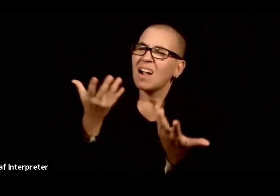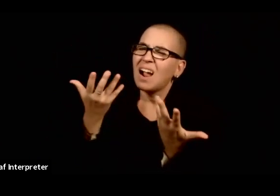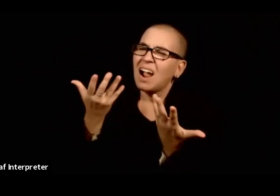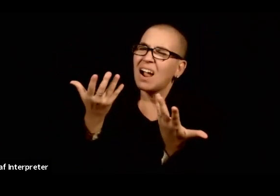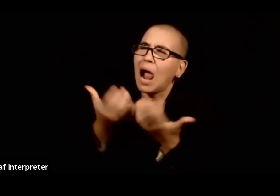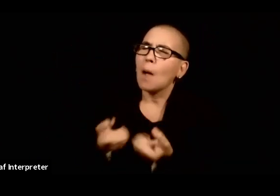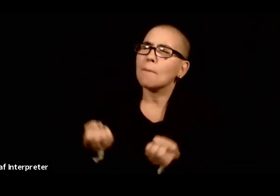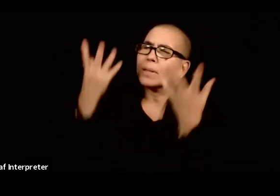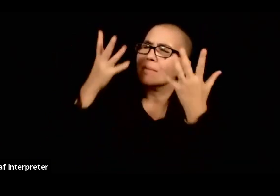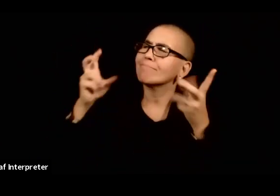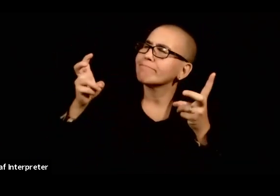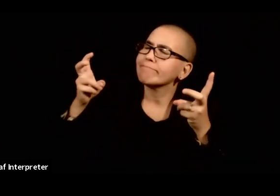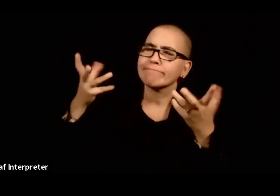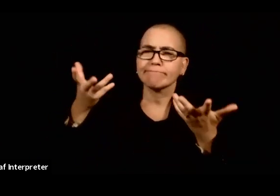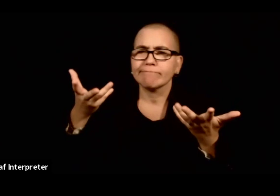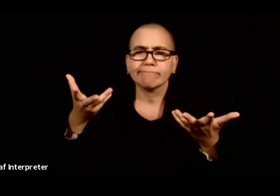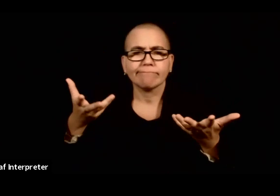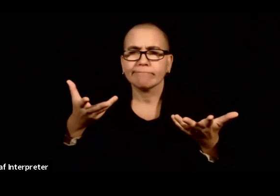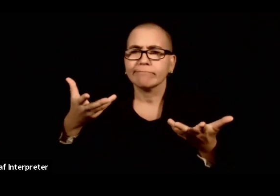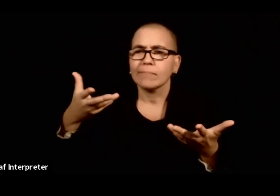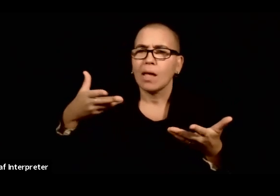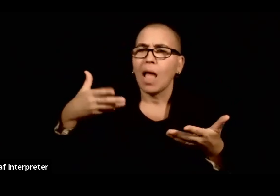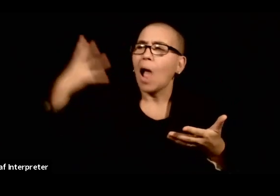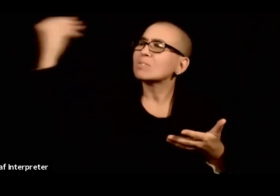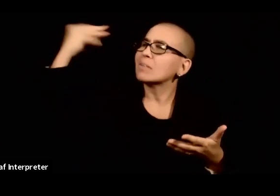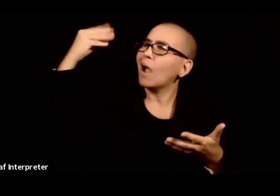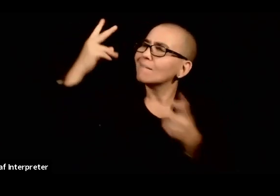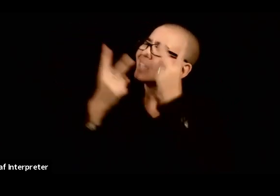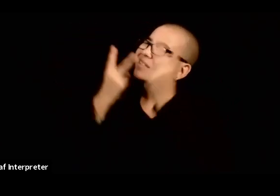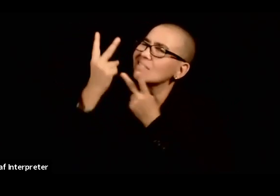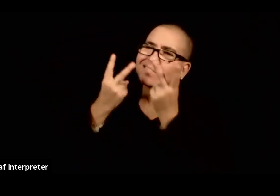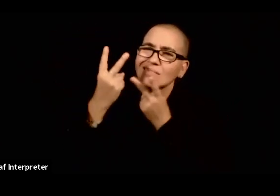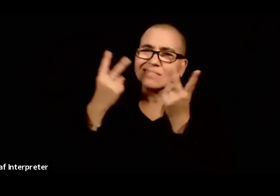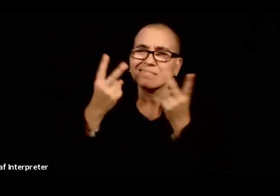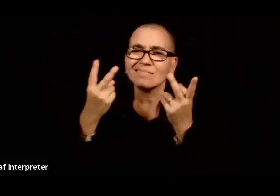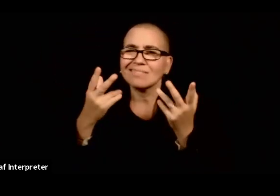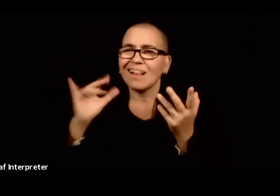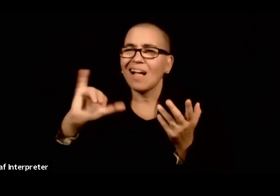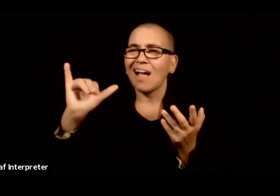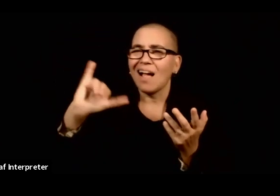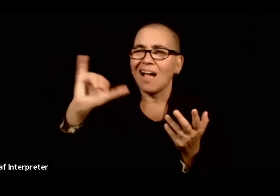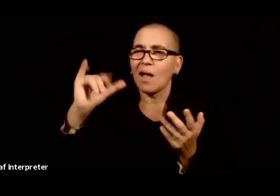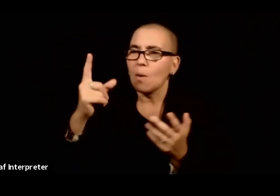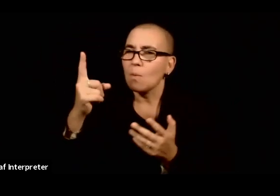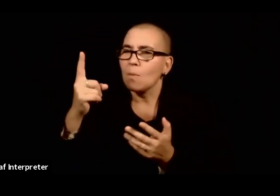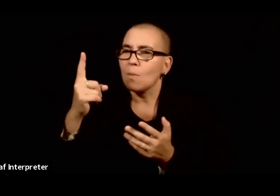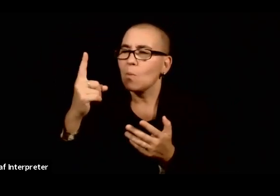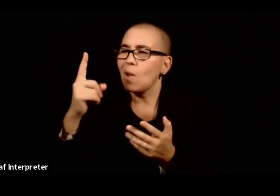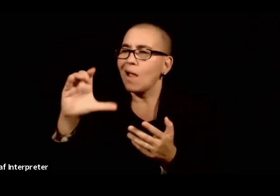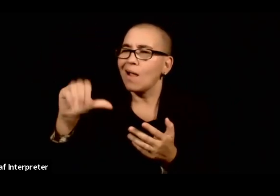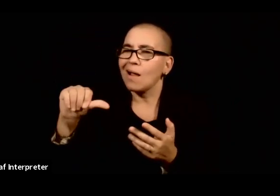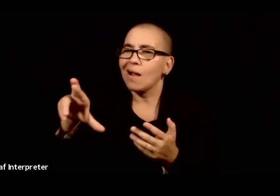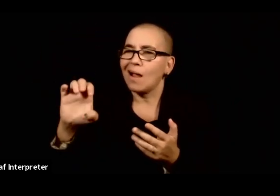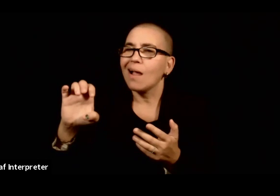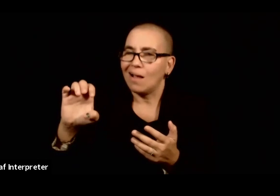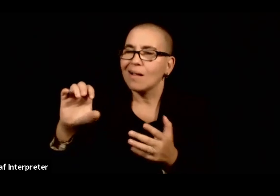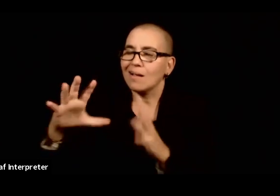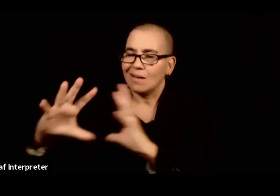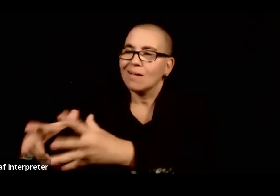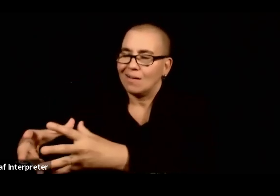Lindsay, could I ask you to take that one, please? Sure, this is Lindsay. As far as facilities sending their plans into